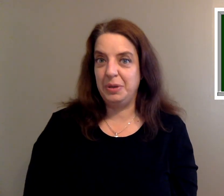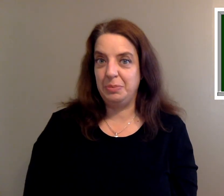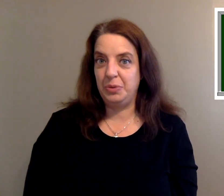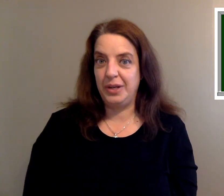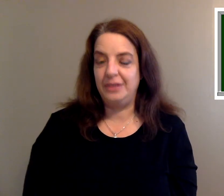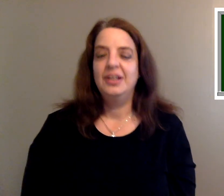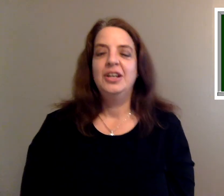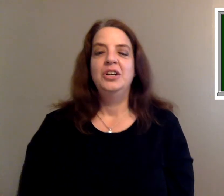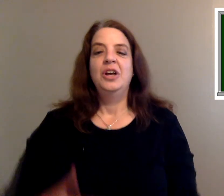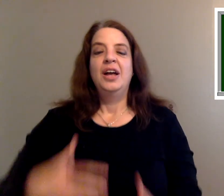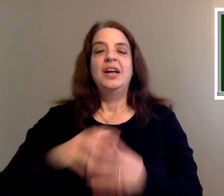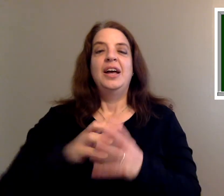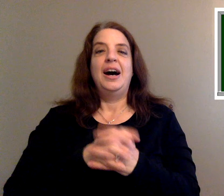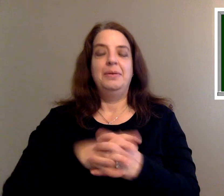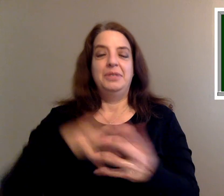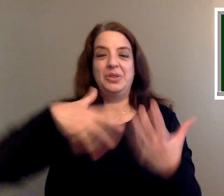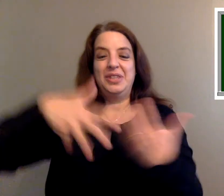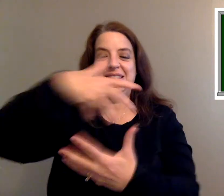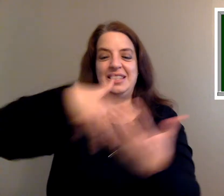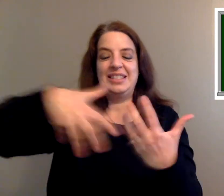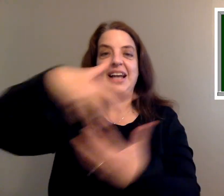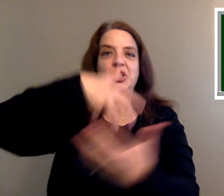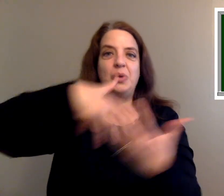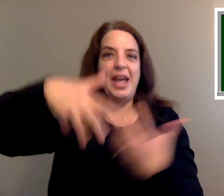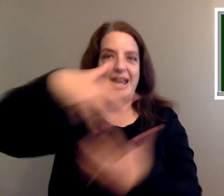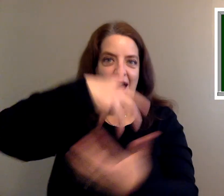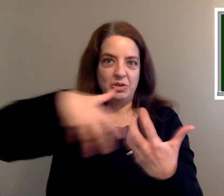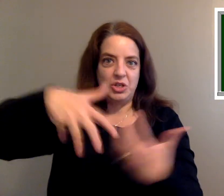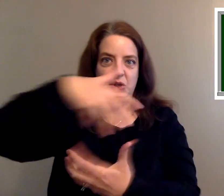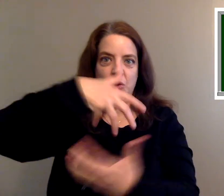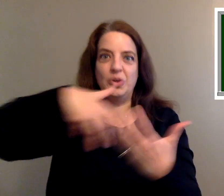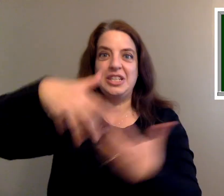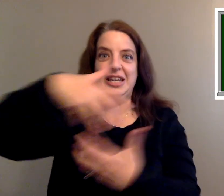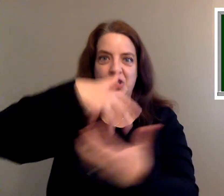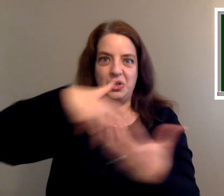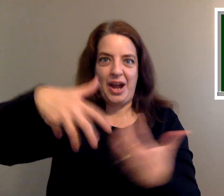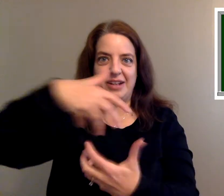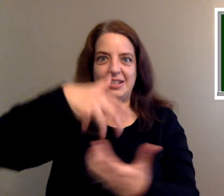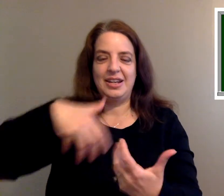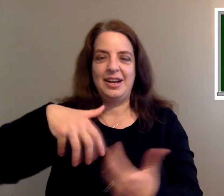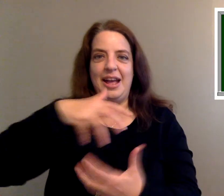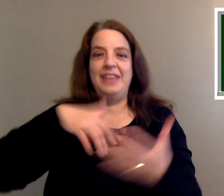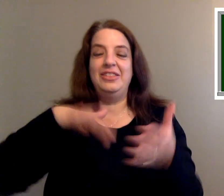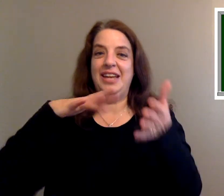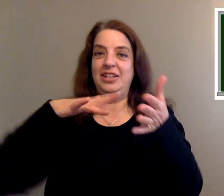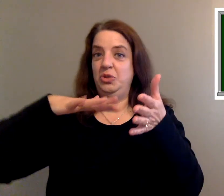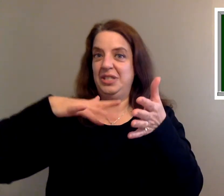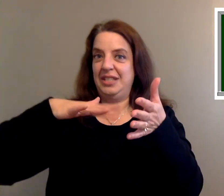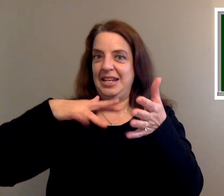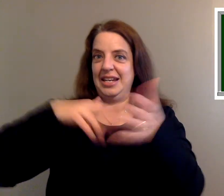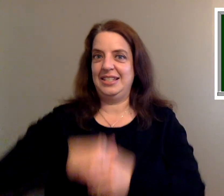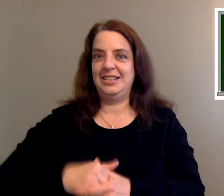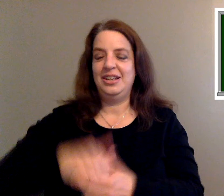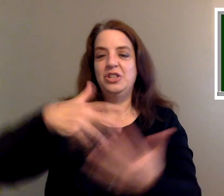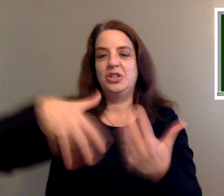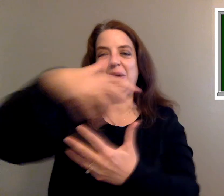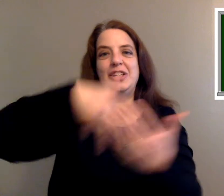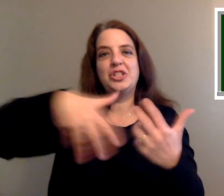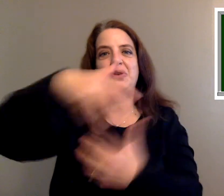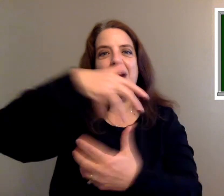will. So this is the sign to hang out or to interact, and then you study it. So